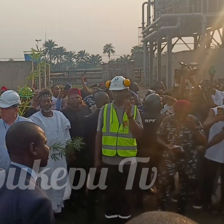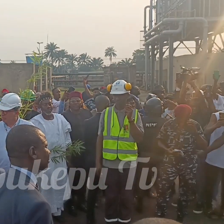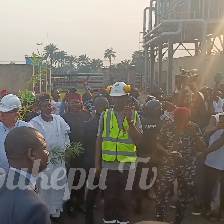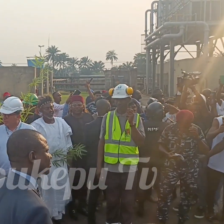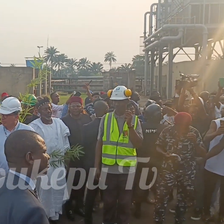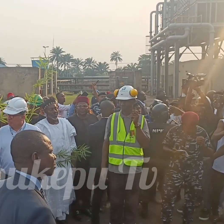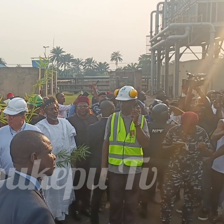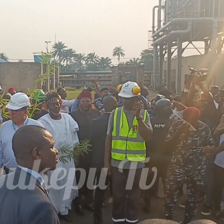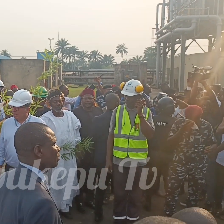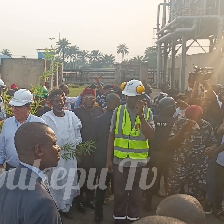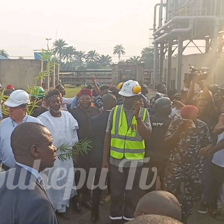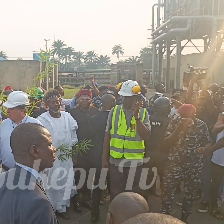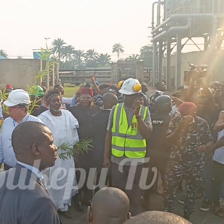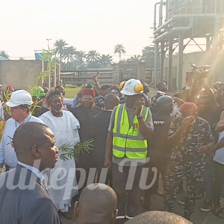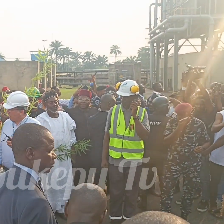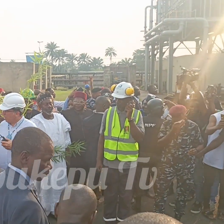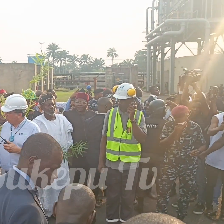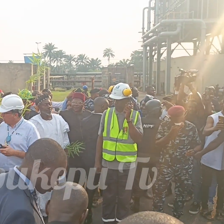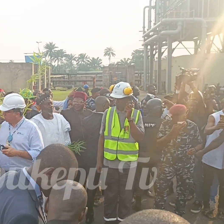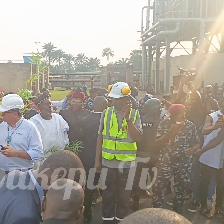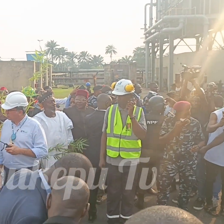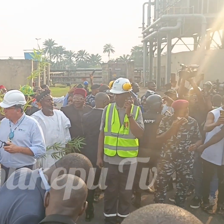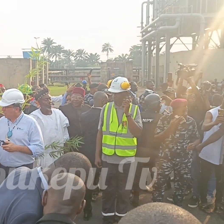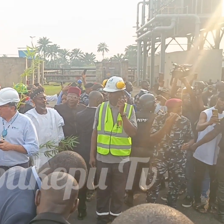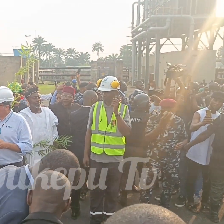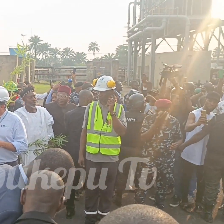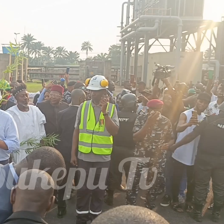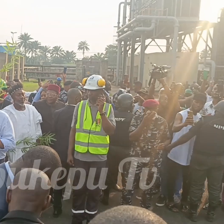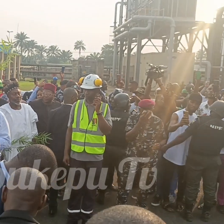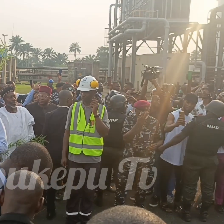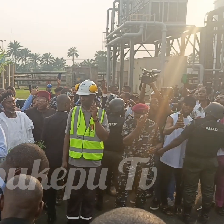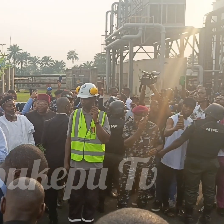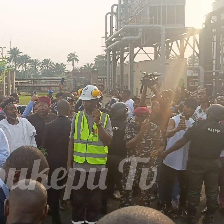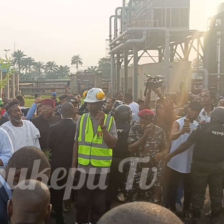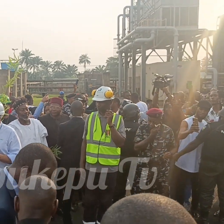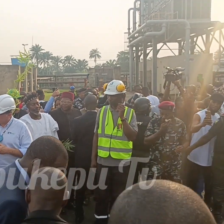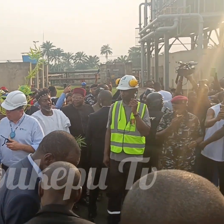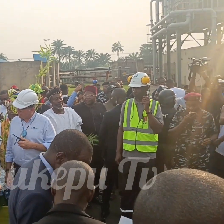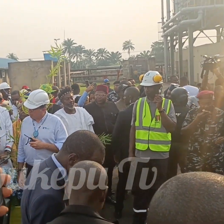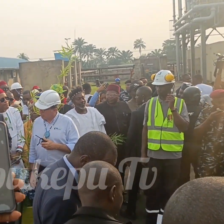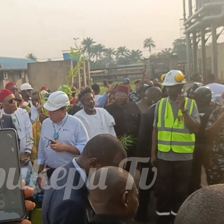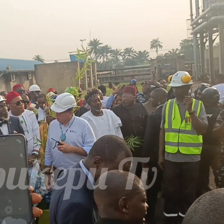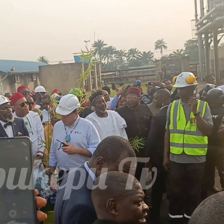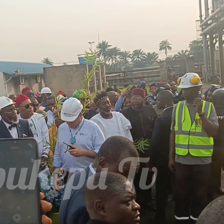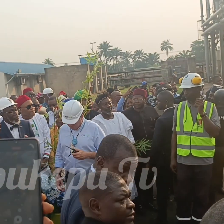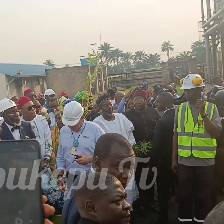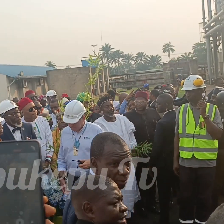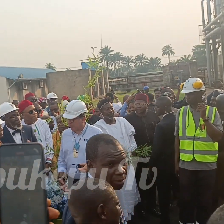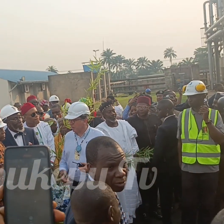20 years of steady work. Abia should rejoice.